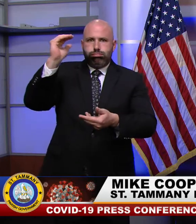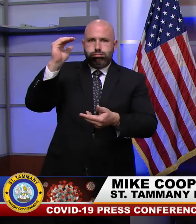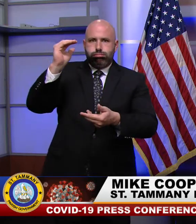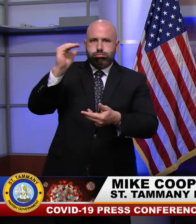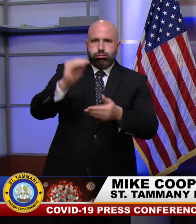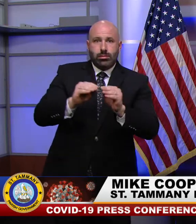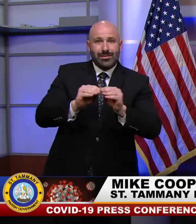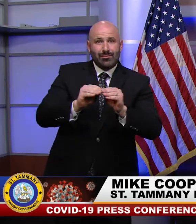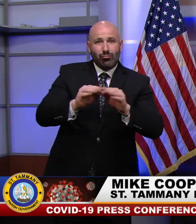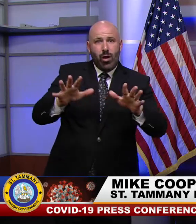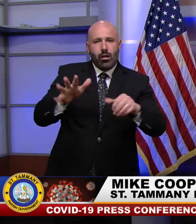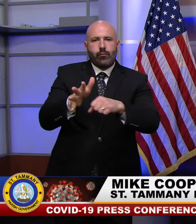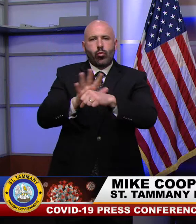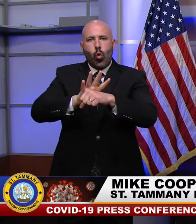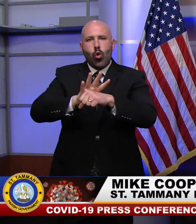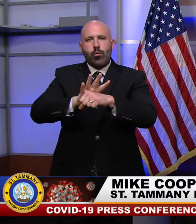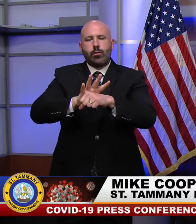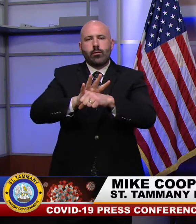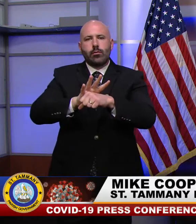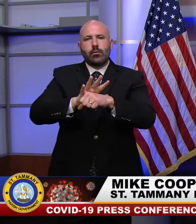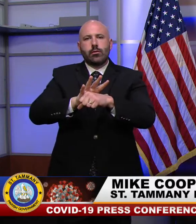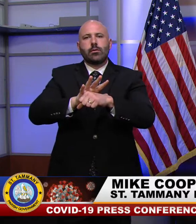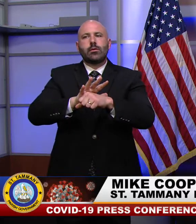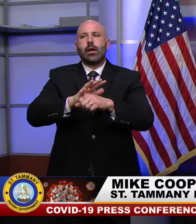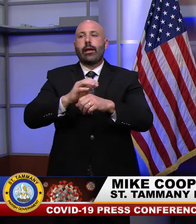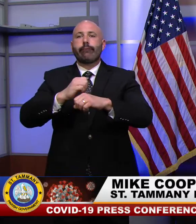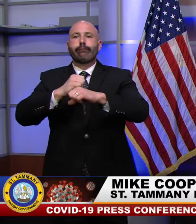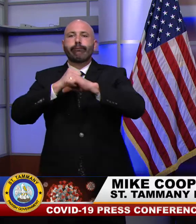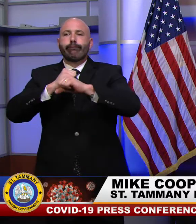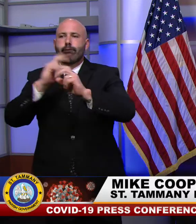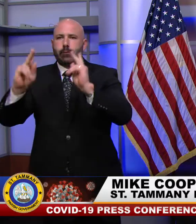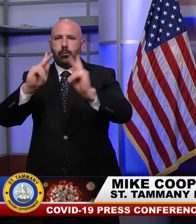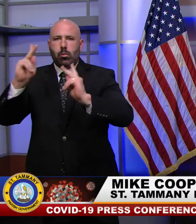coronavirus and help keep everyone safe.